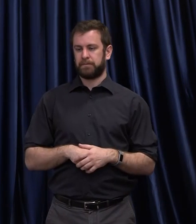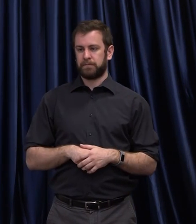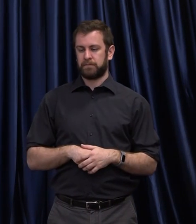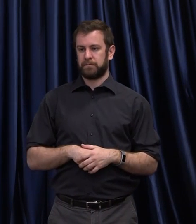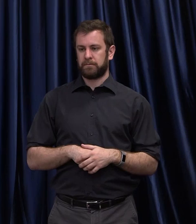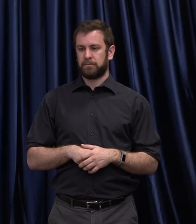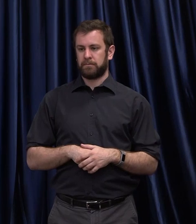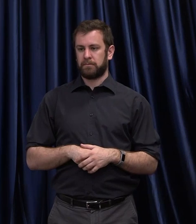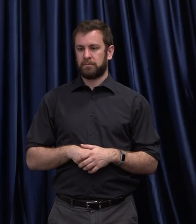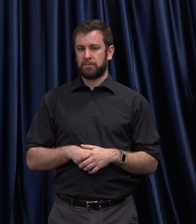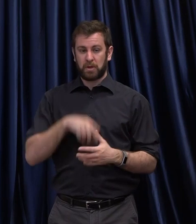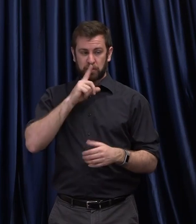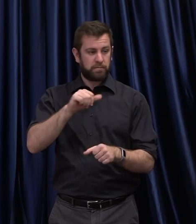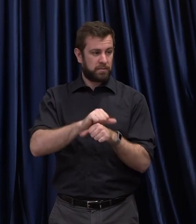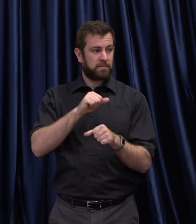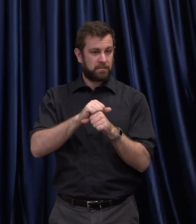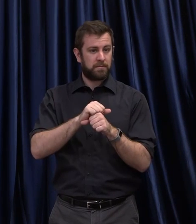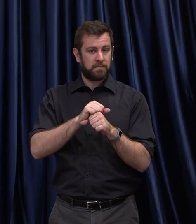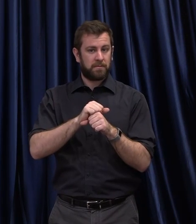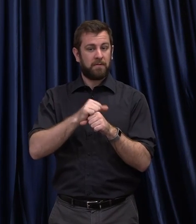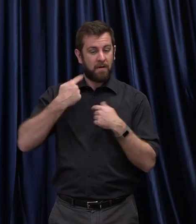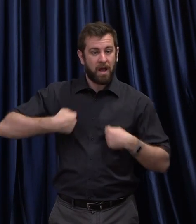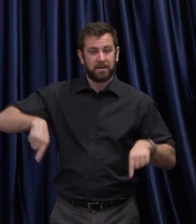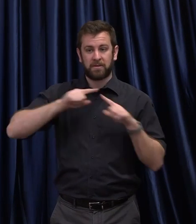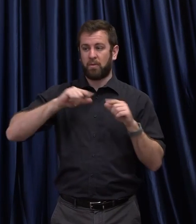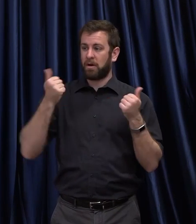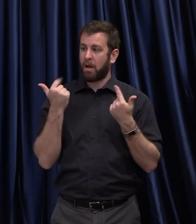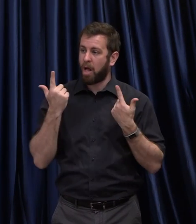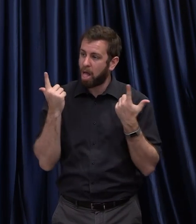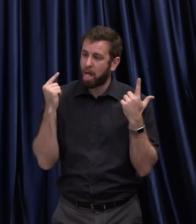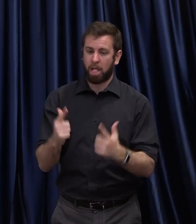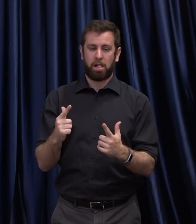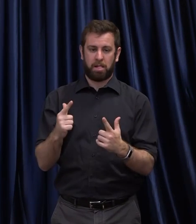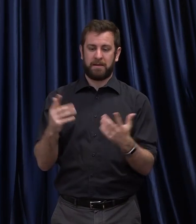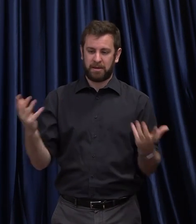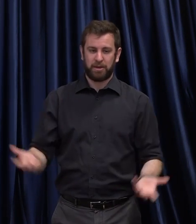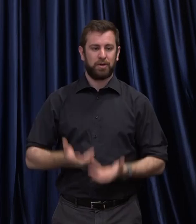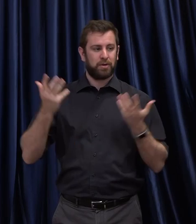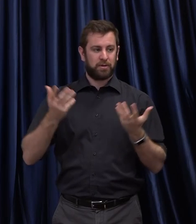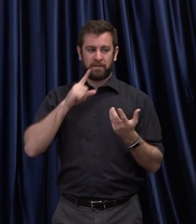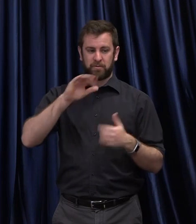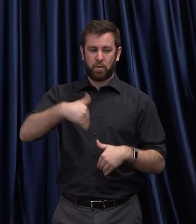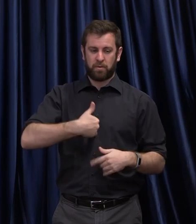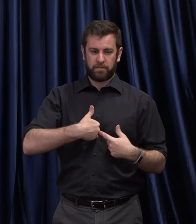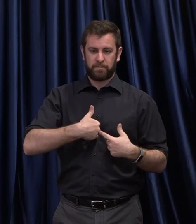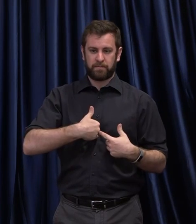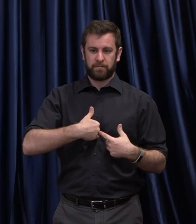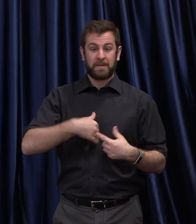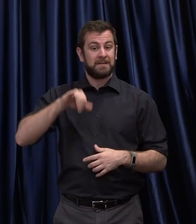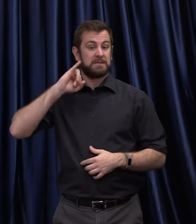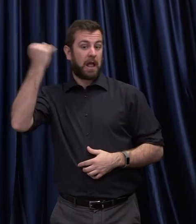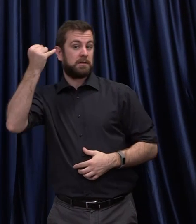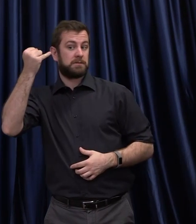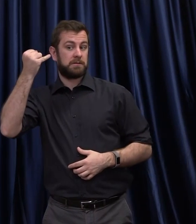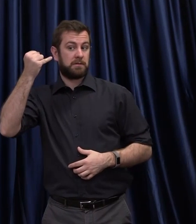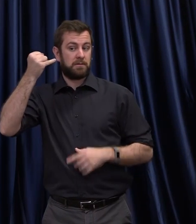of us are arwah. So we have to question ourselves. Jealousy. Why